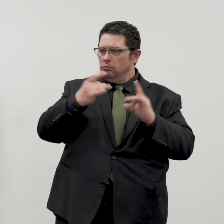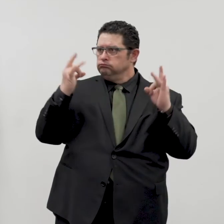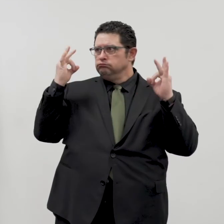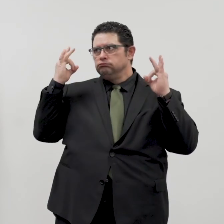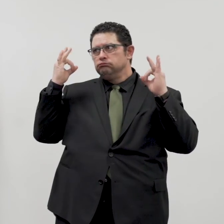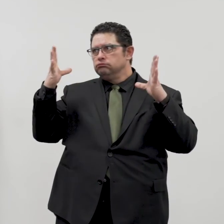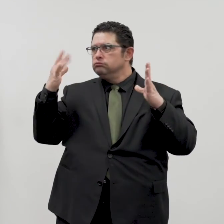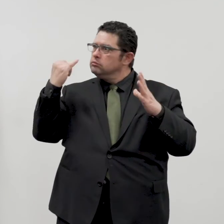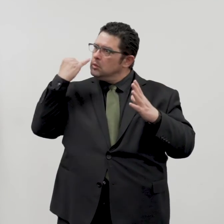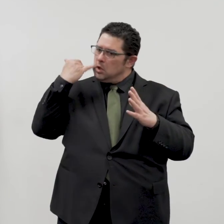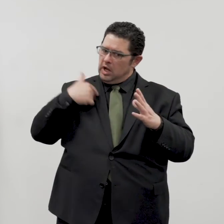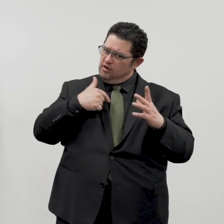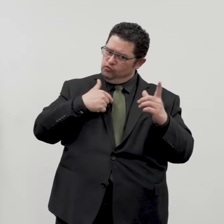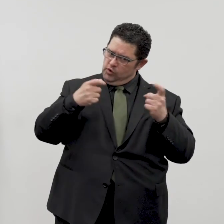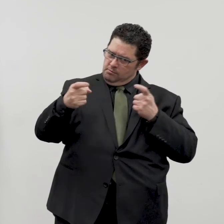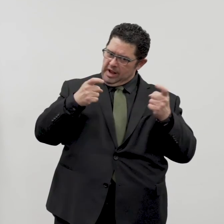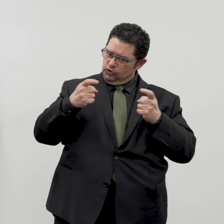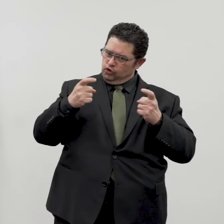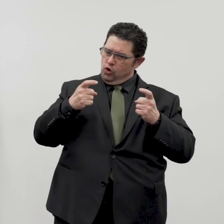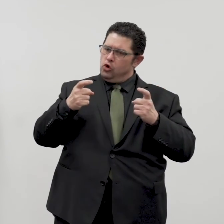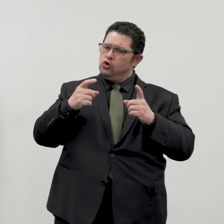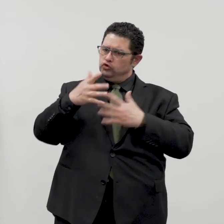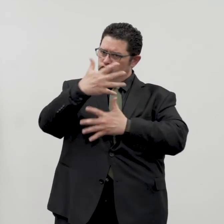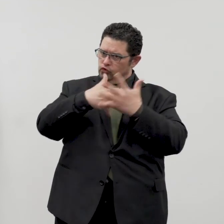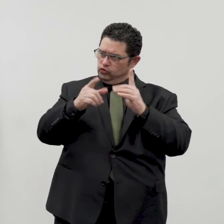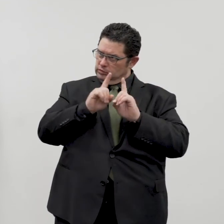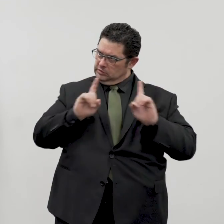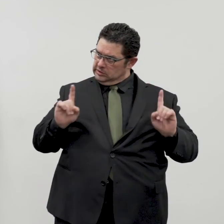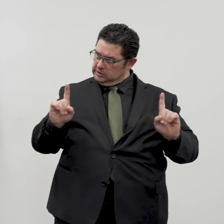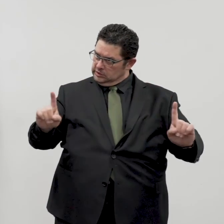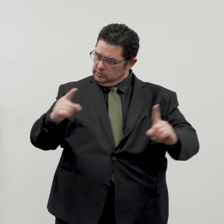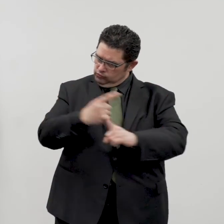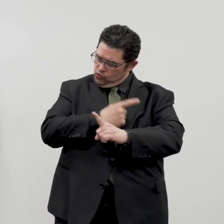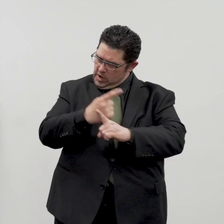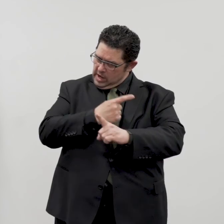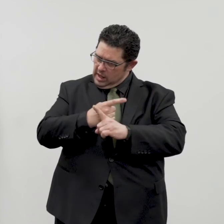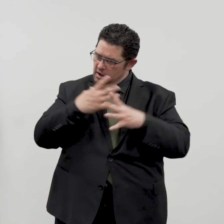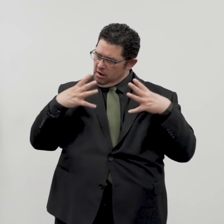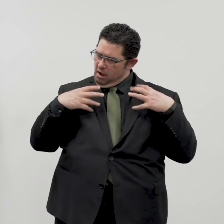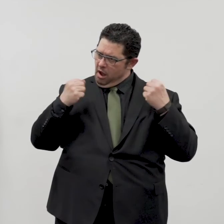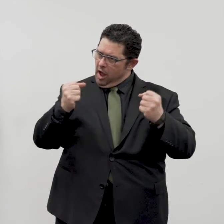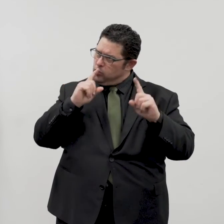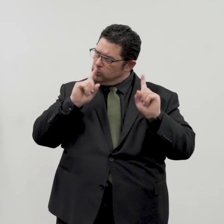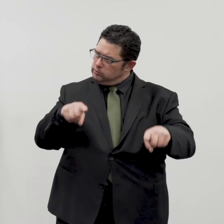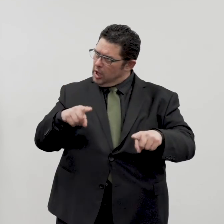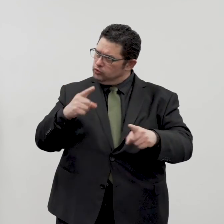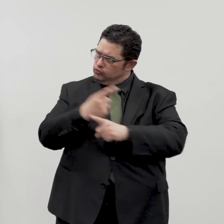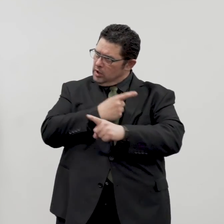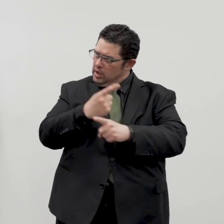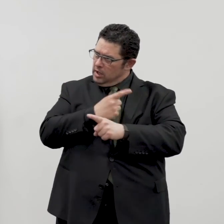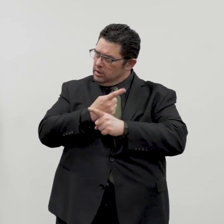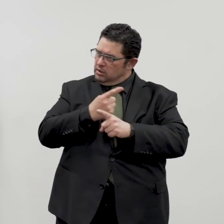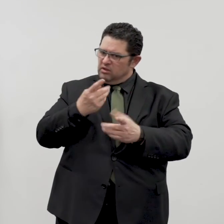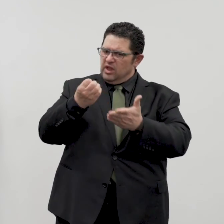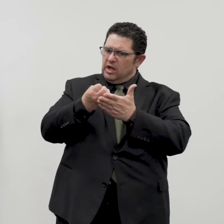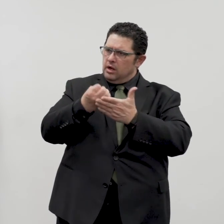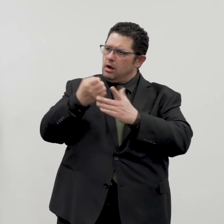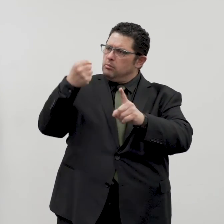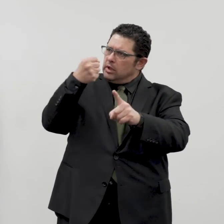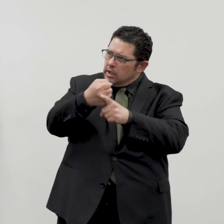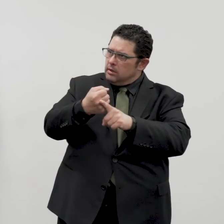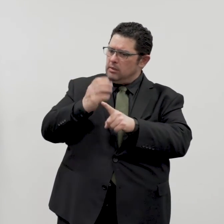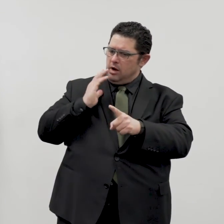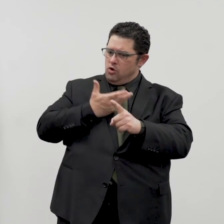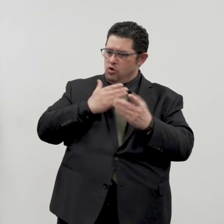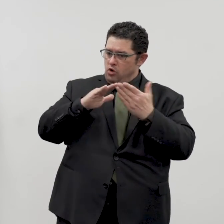our social distancing decisions correctly, we manage our public health response correctly, the economic impact in our community over